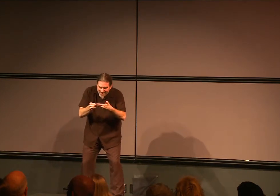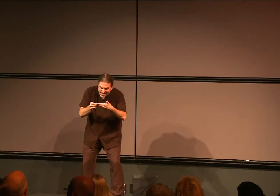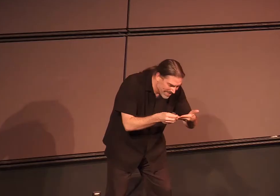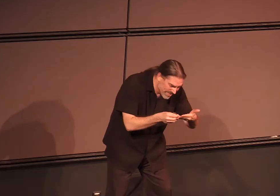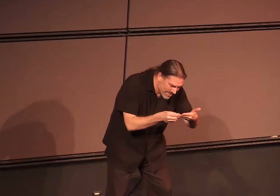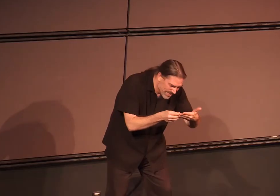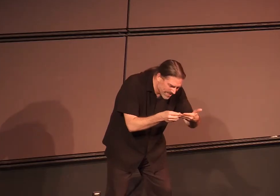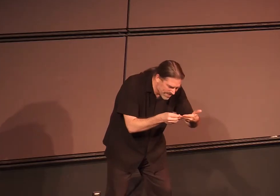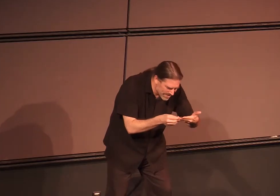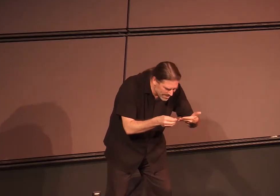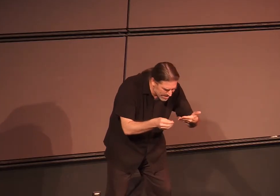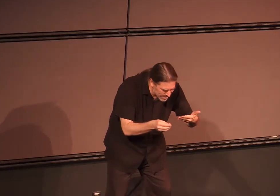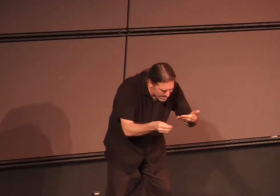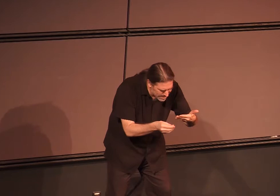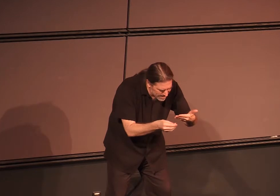at a picture of the veil.